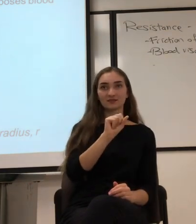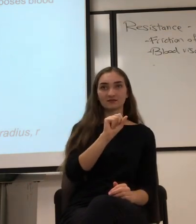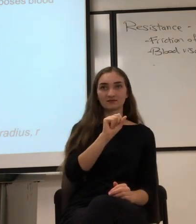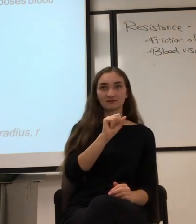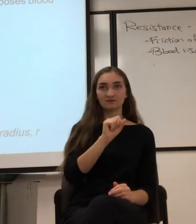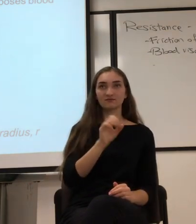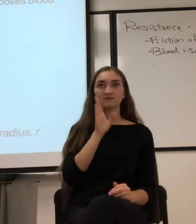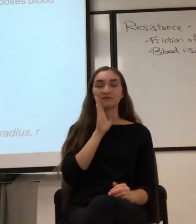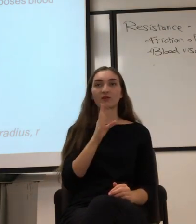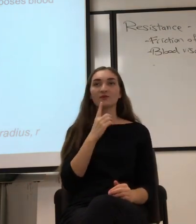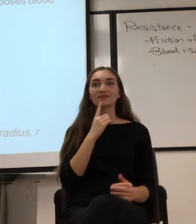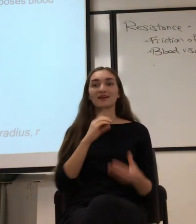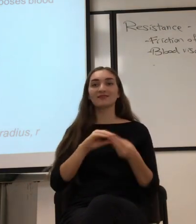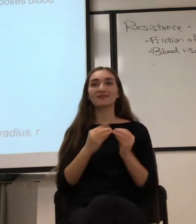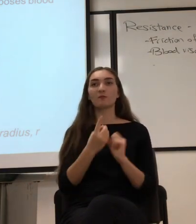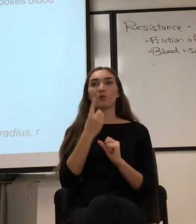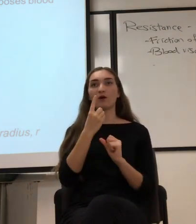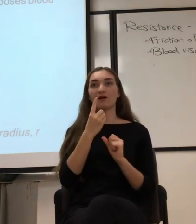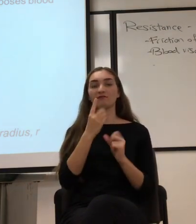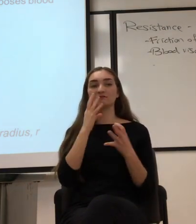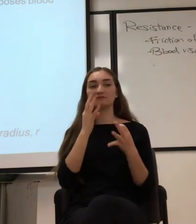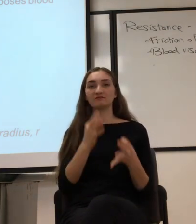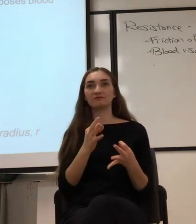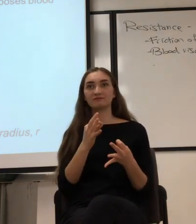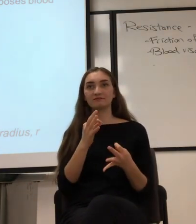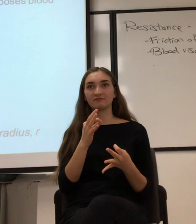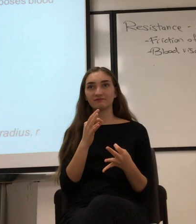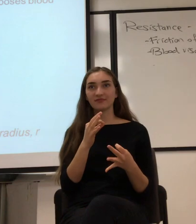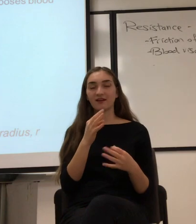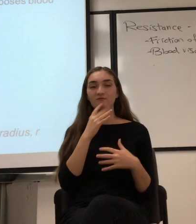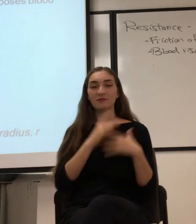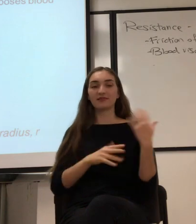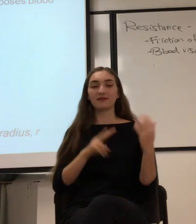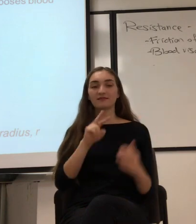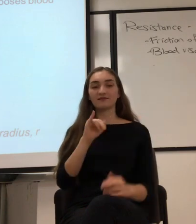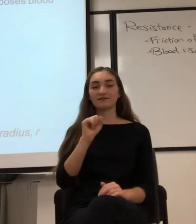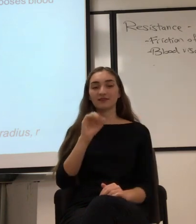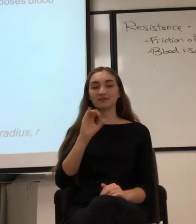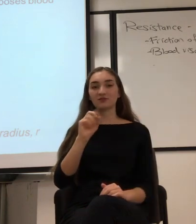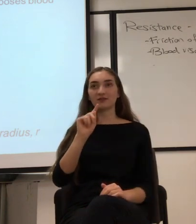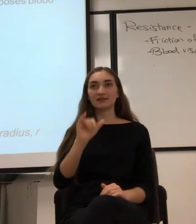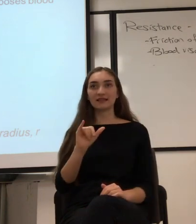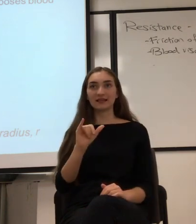one determinant of blood viscosity is the crit, the hematocrit, all the blood cells.